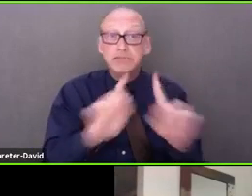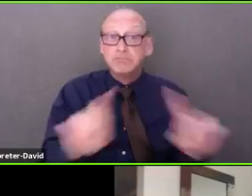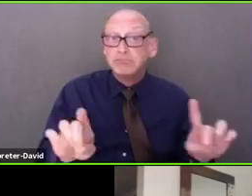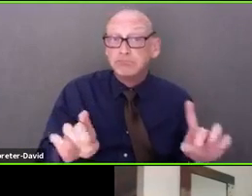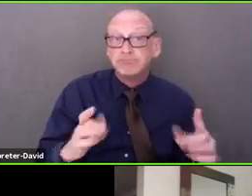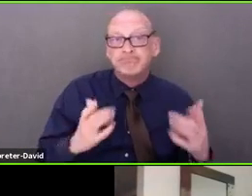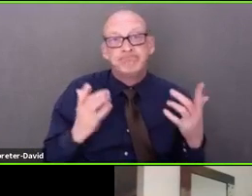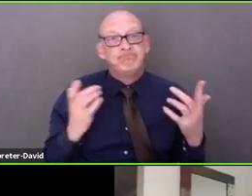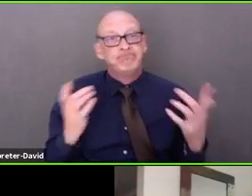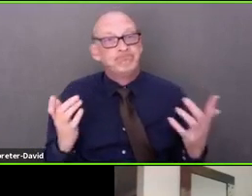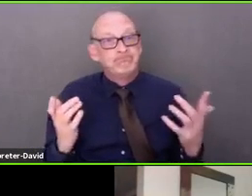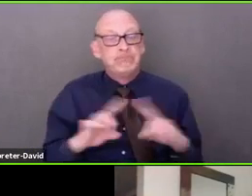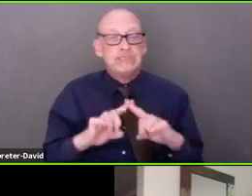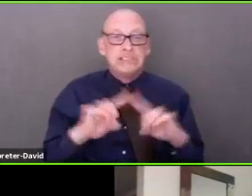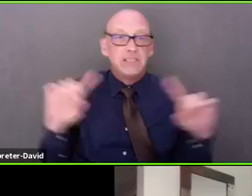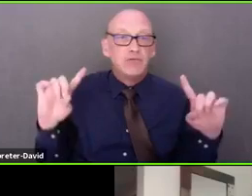there's